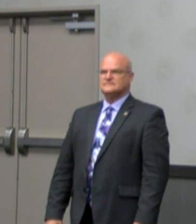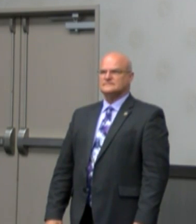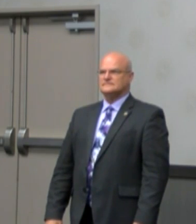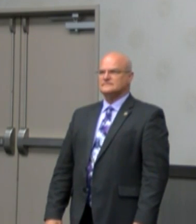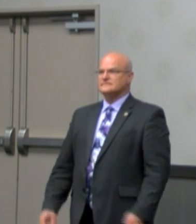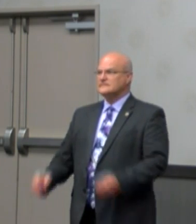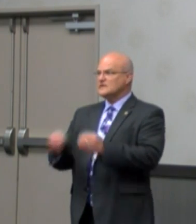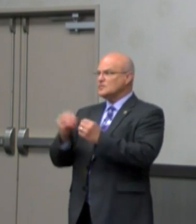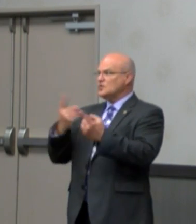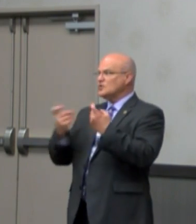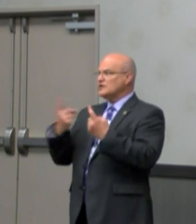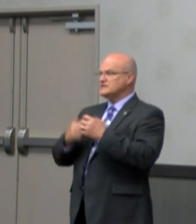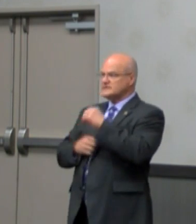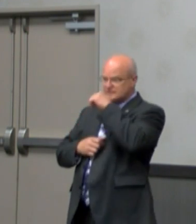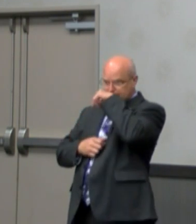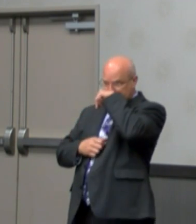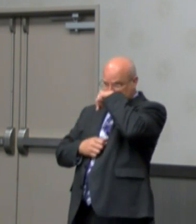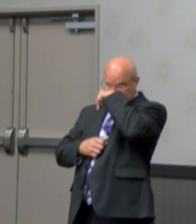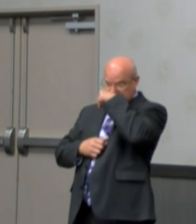Yes, any other questions?